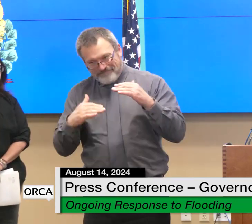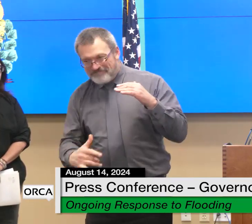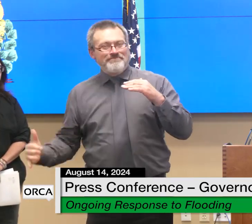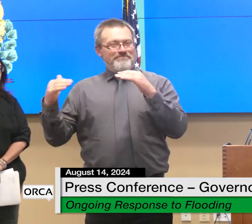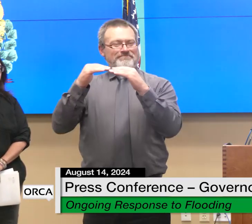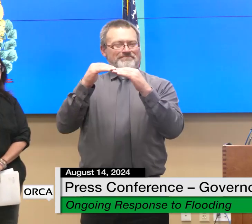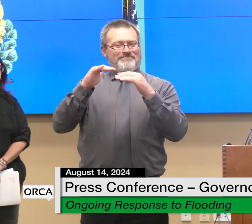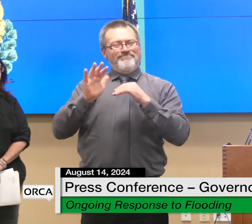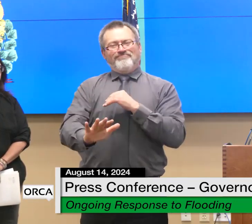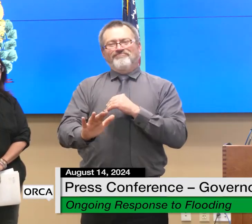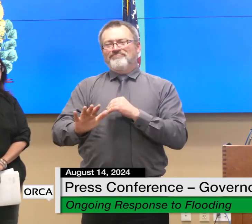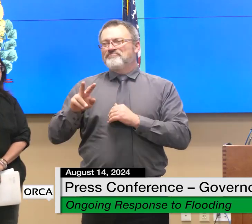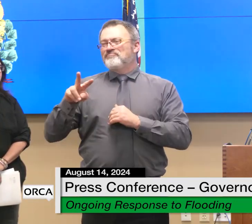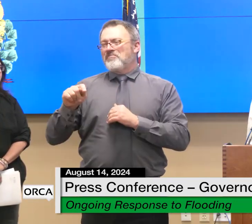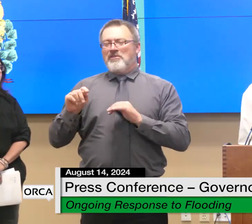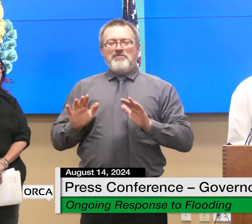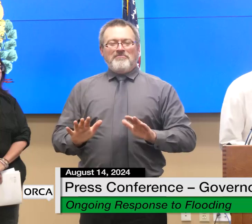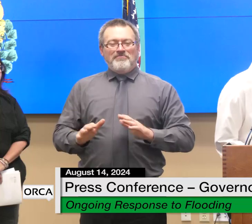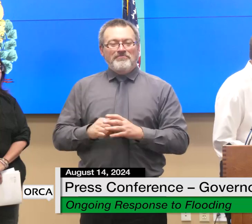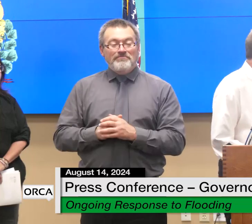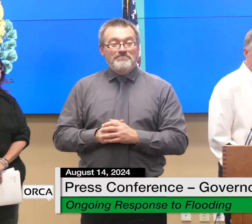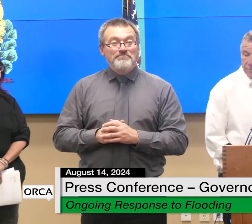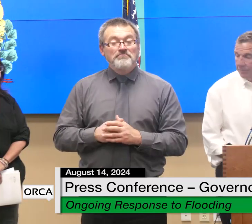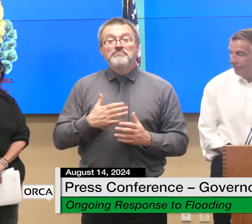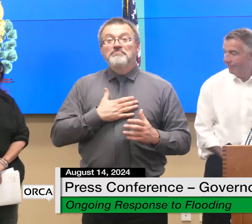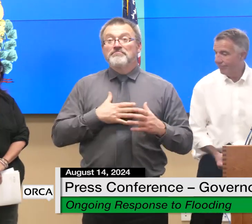Recovery Officer Doug Farnham.